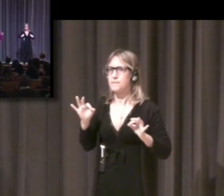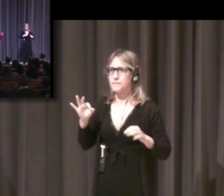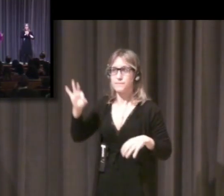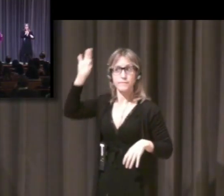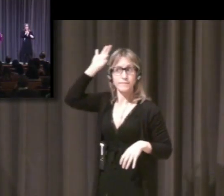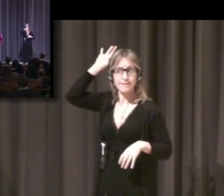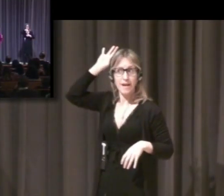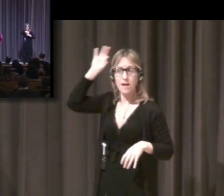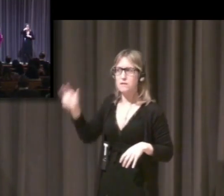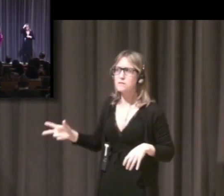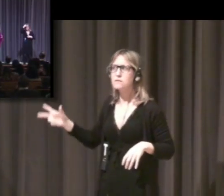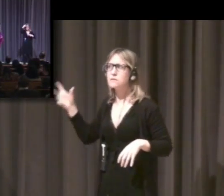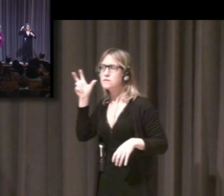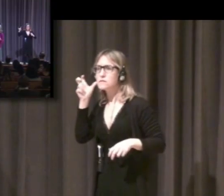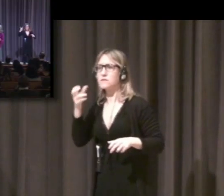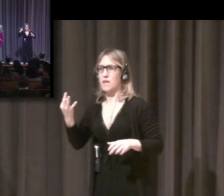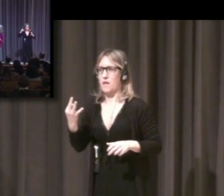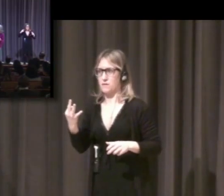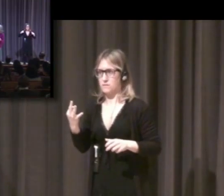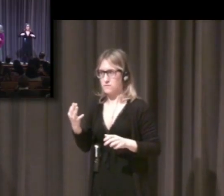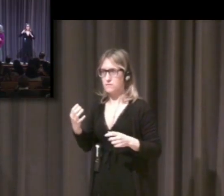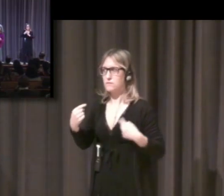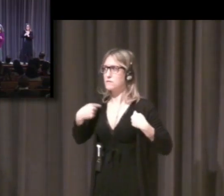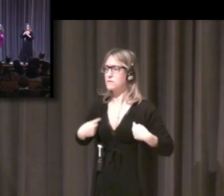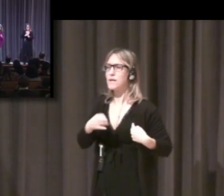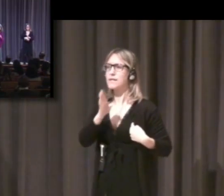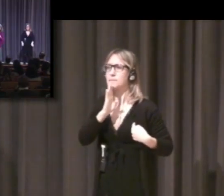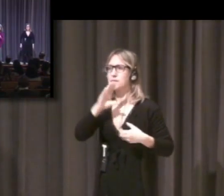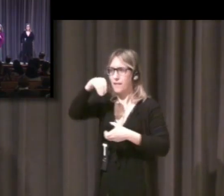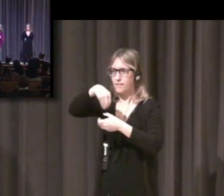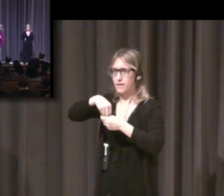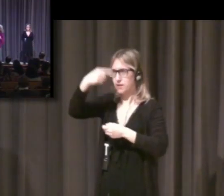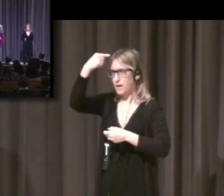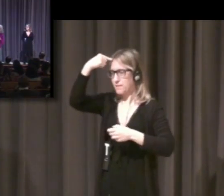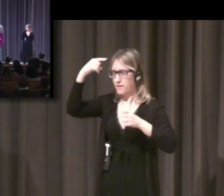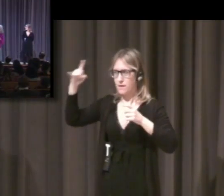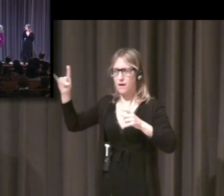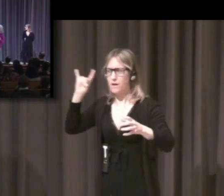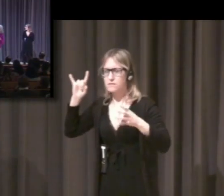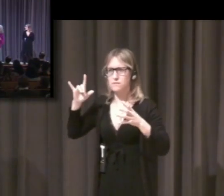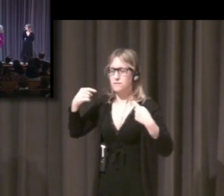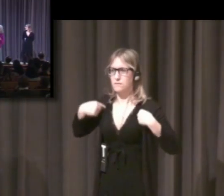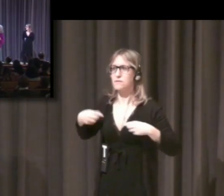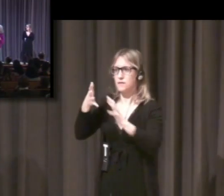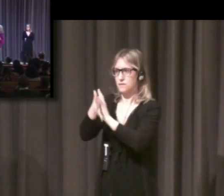head. What she's going to do, we'll hear her,